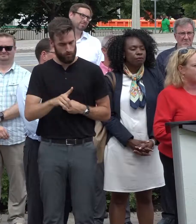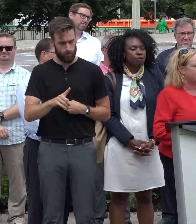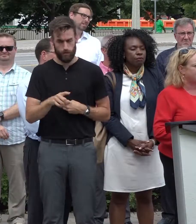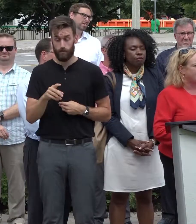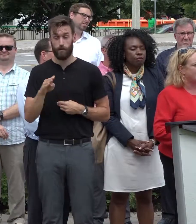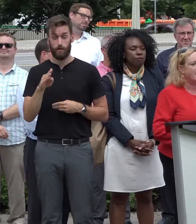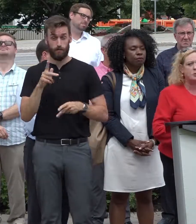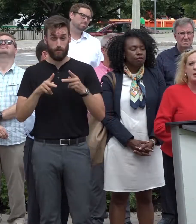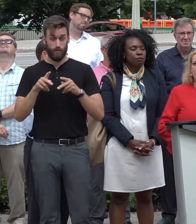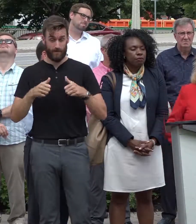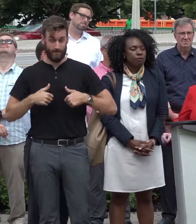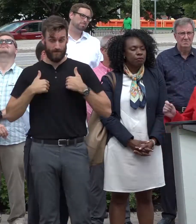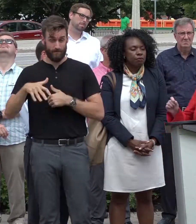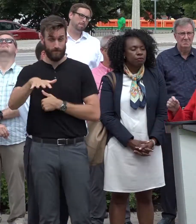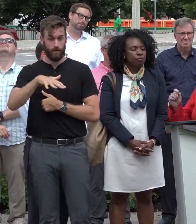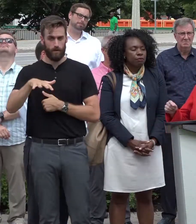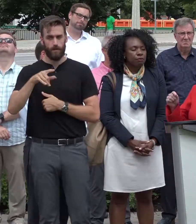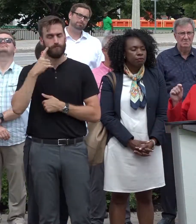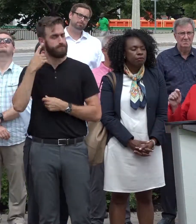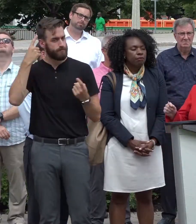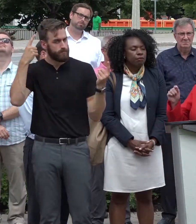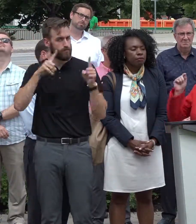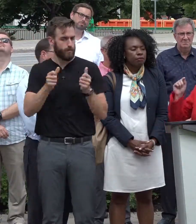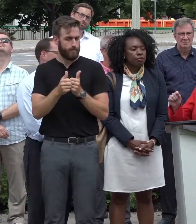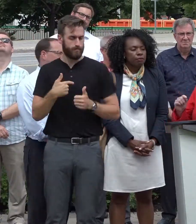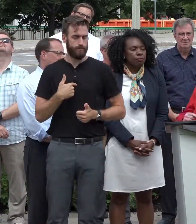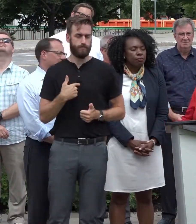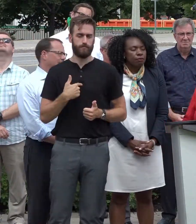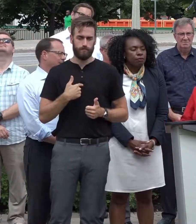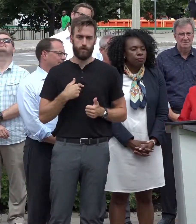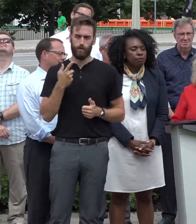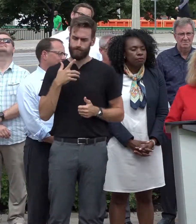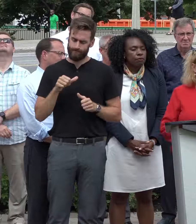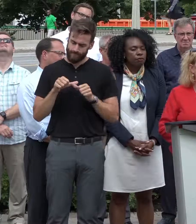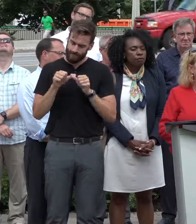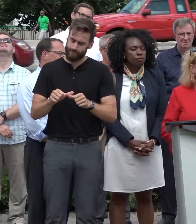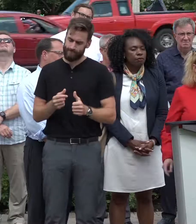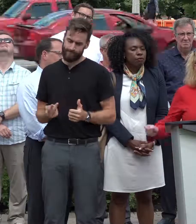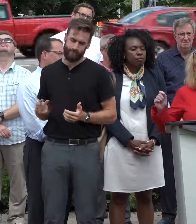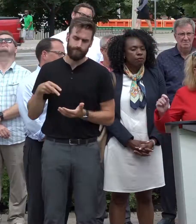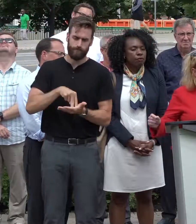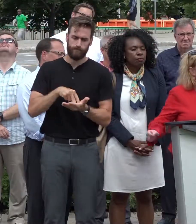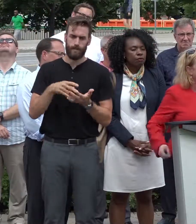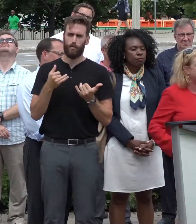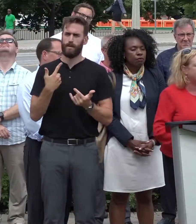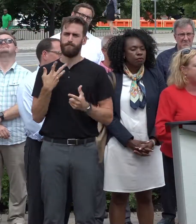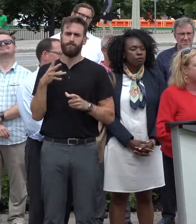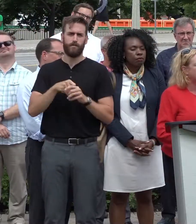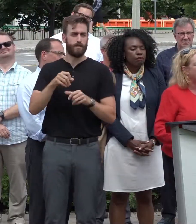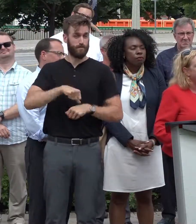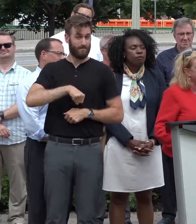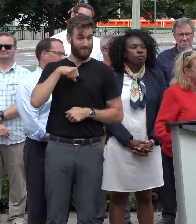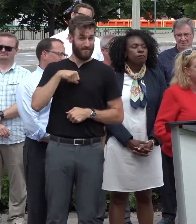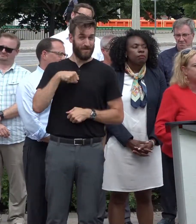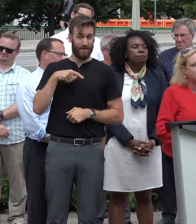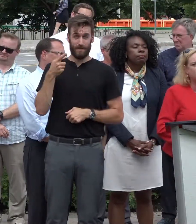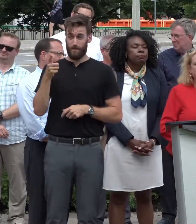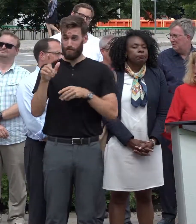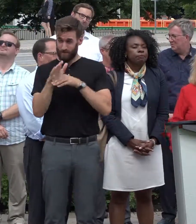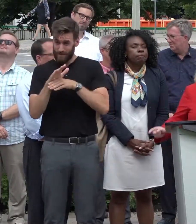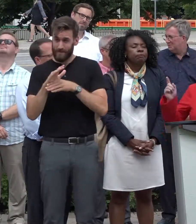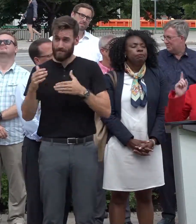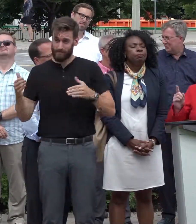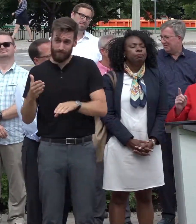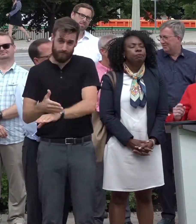agree with me. And that's why we're going to continue to stand against hate, and that's why I am working with Capital Pride, our local city councillor, our business